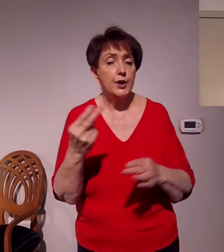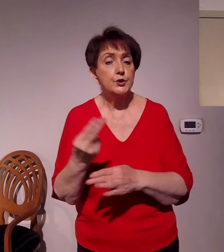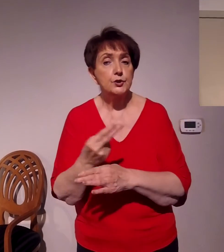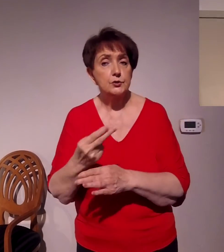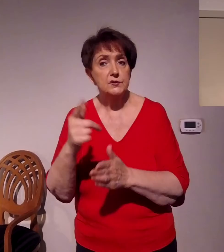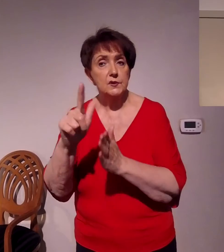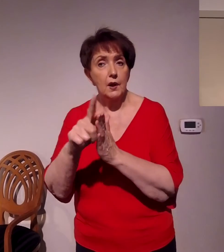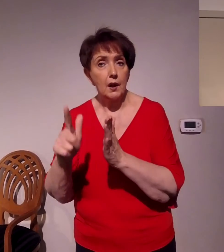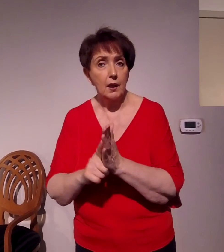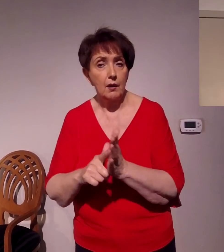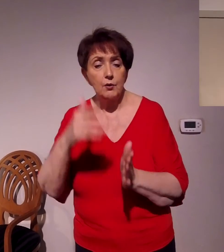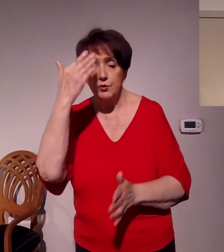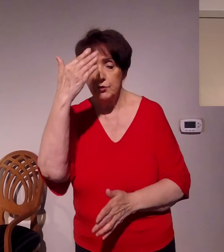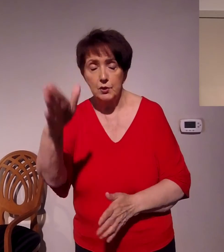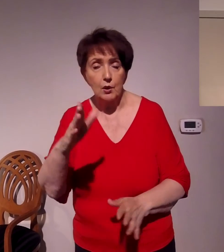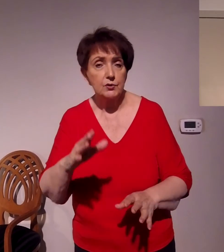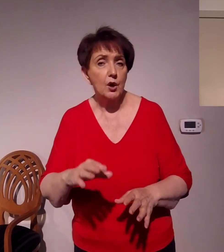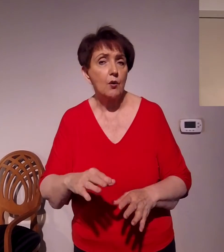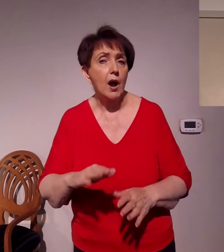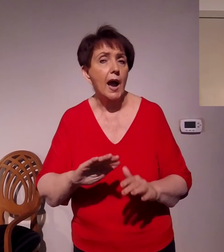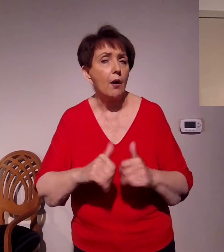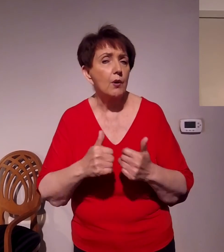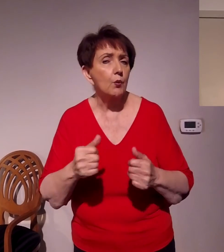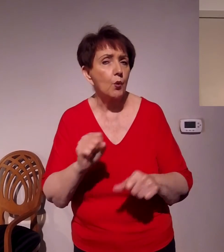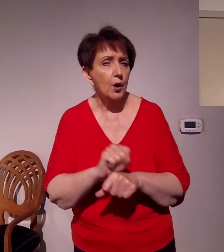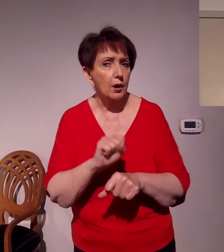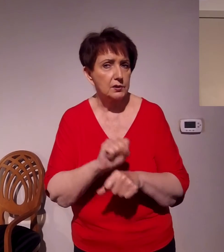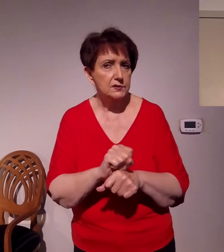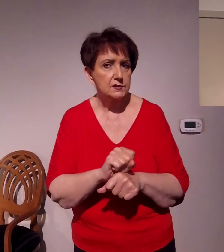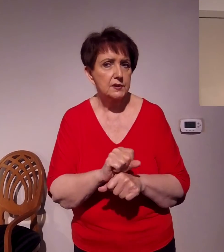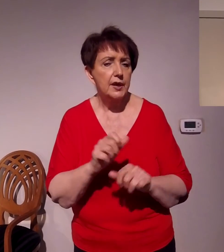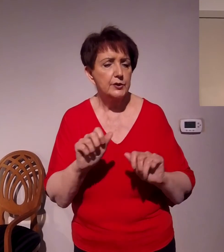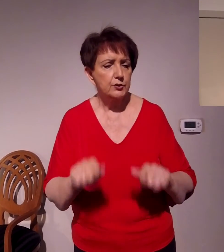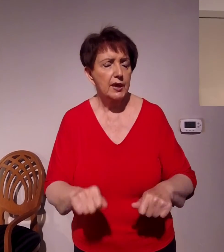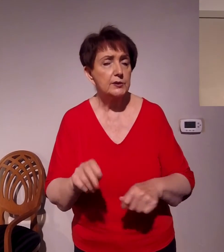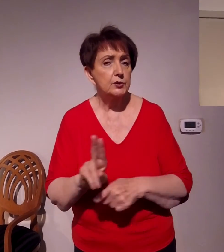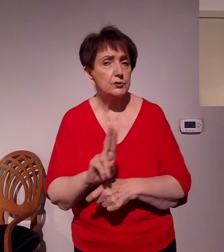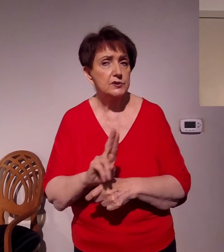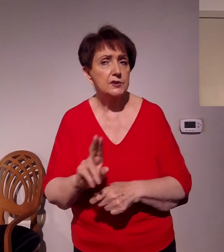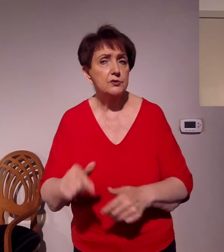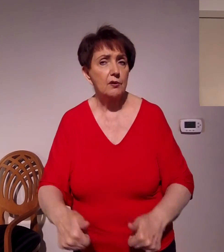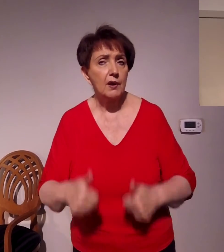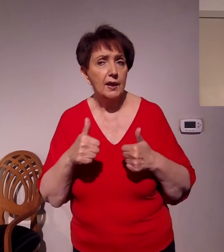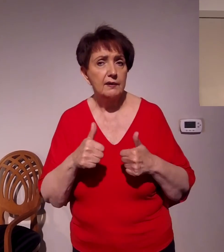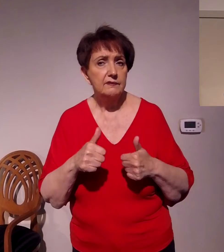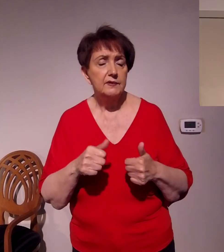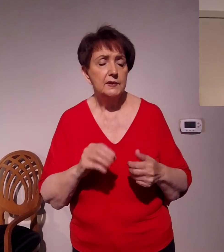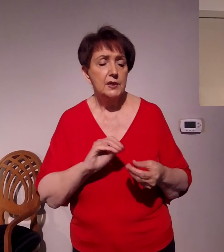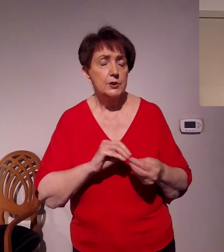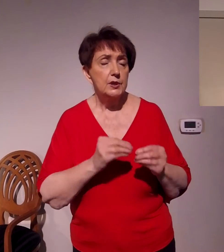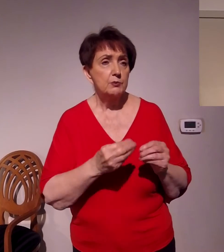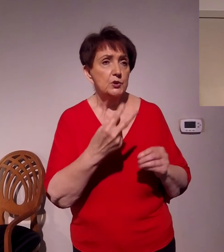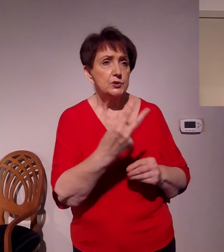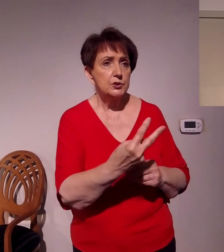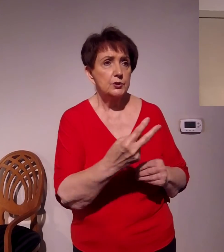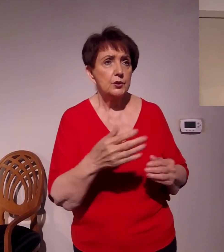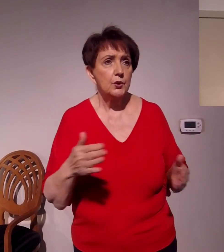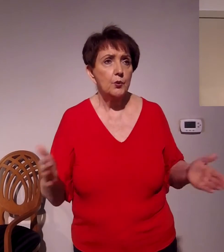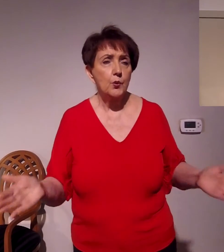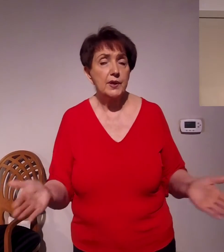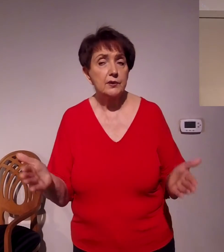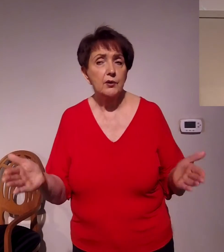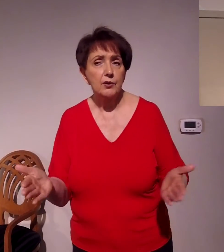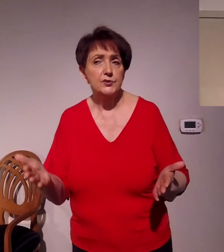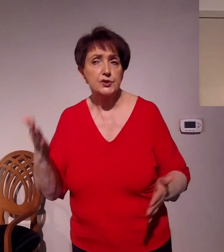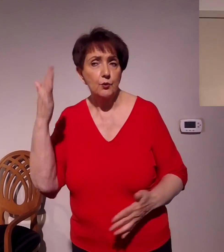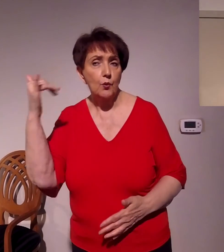you don't know how much it works and you can use in your life. And number two, we encourage it